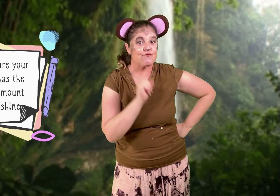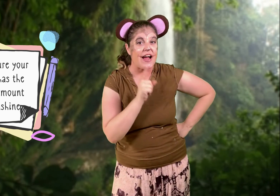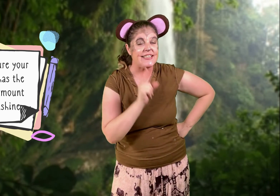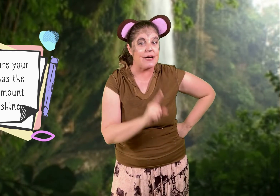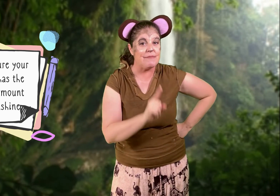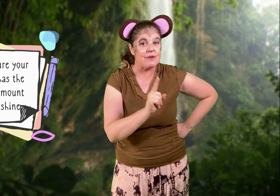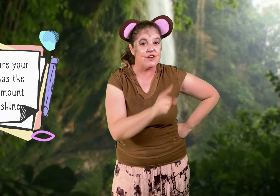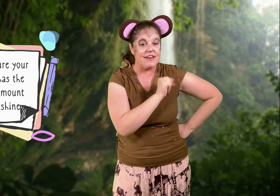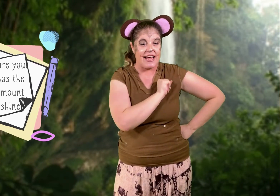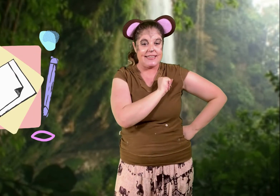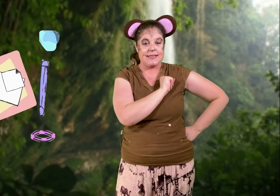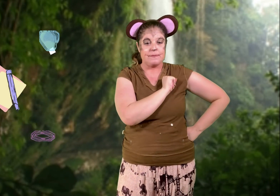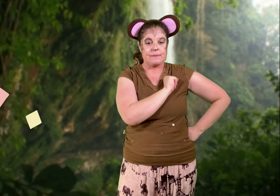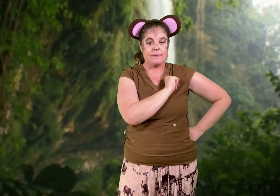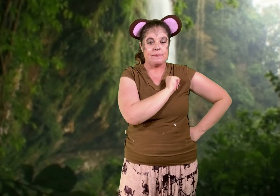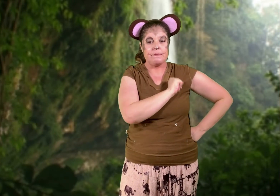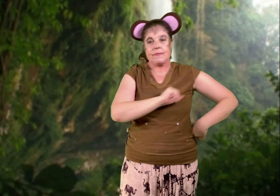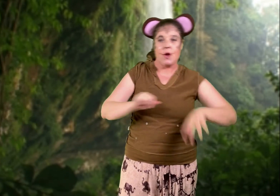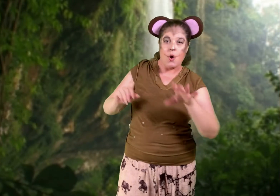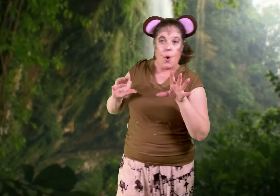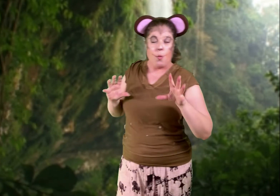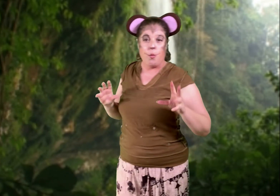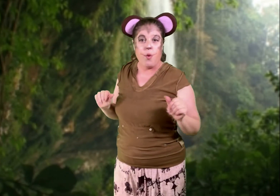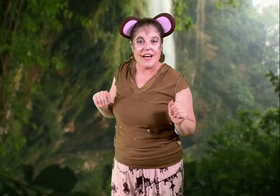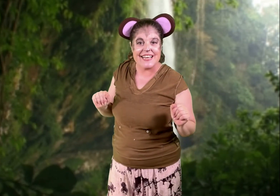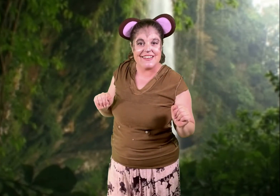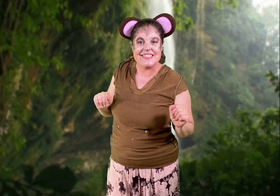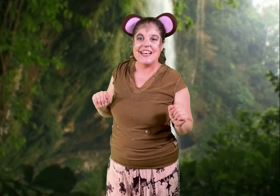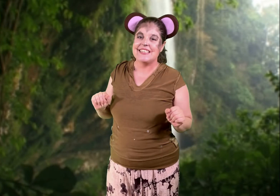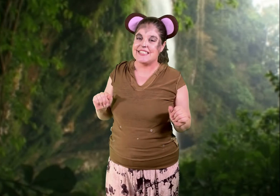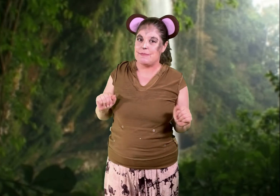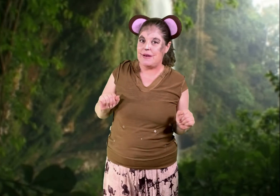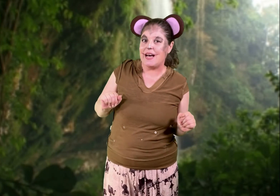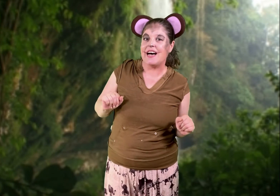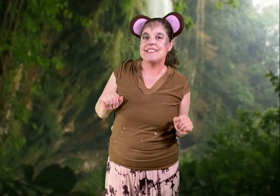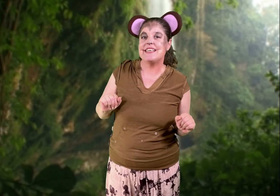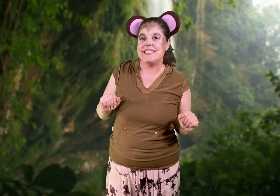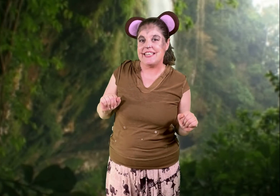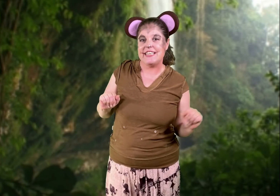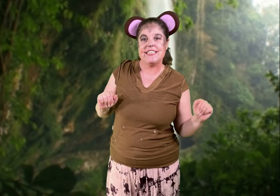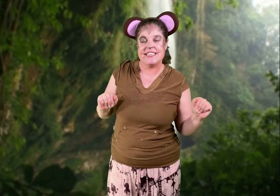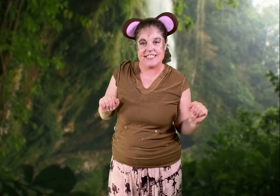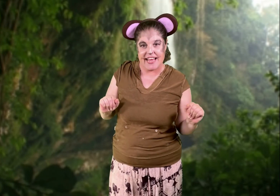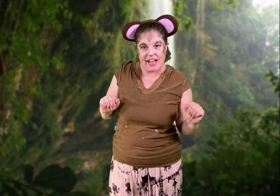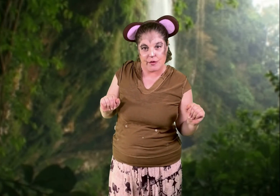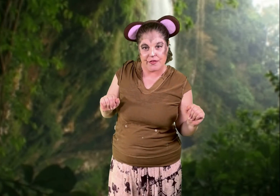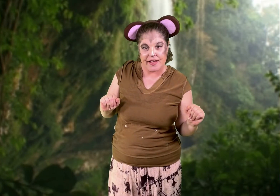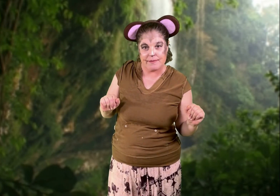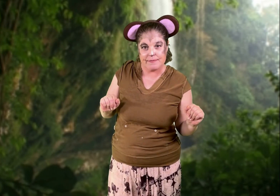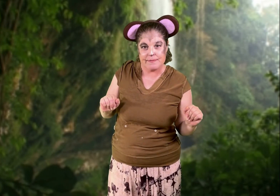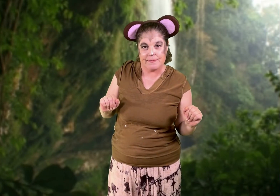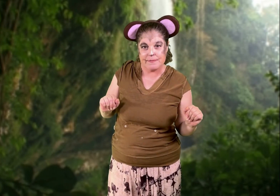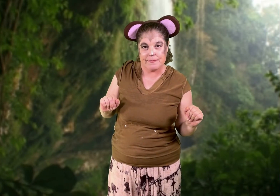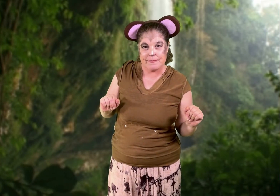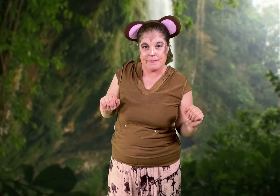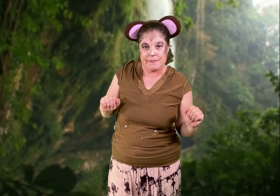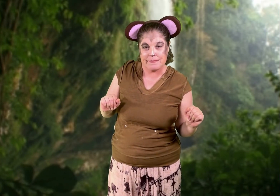right amount of light. What else does a plant need to stay healthy?